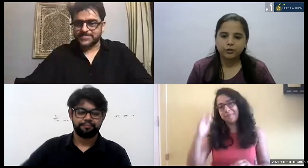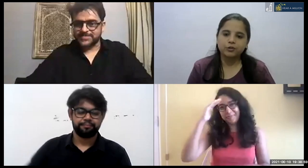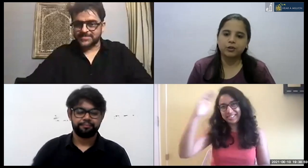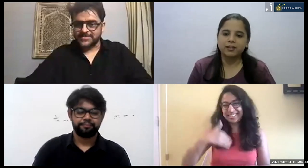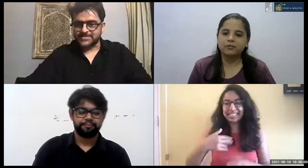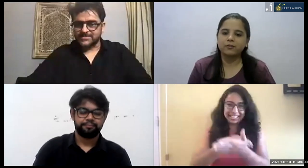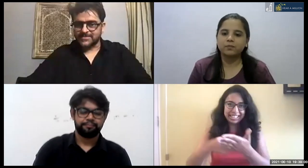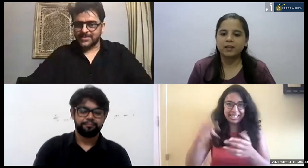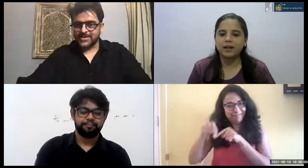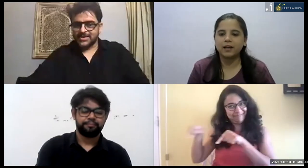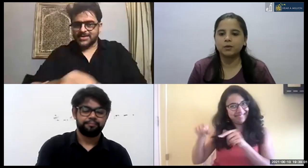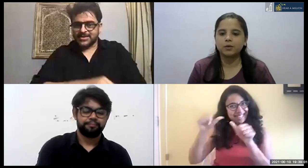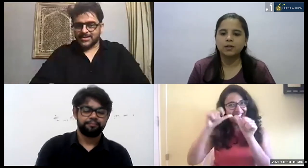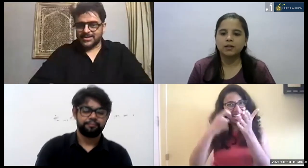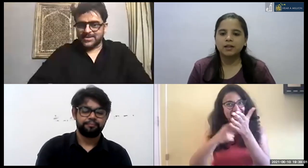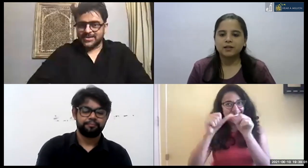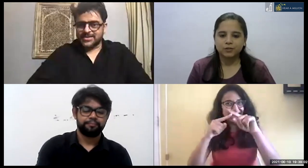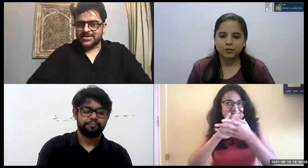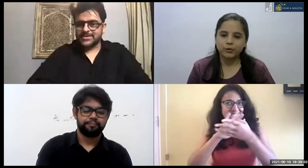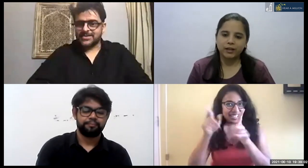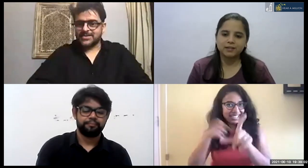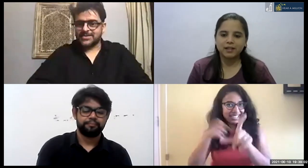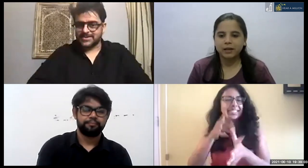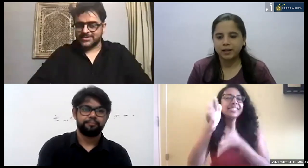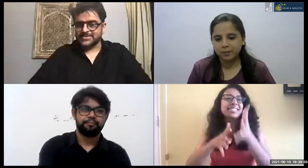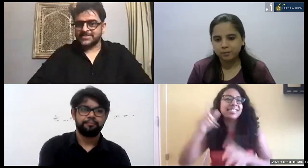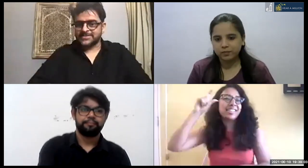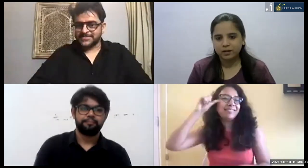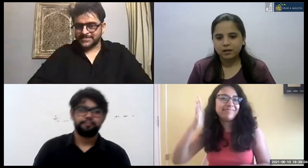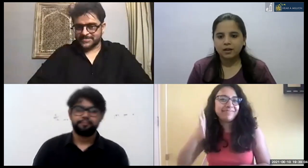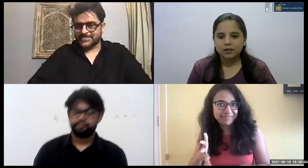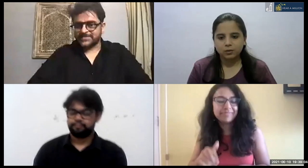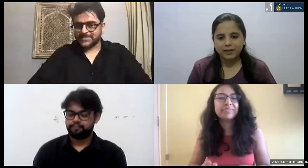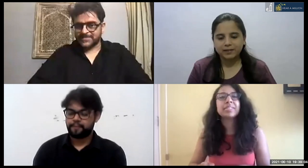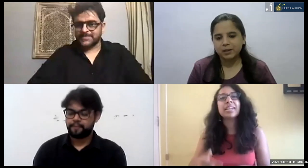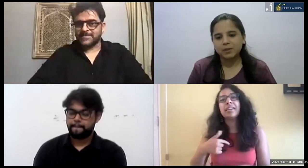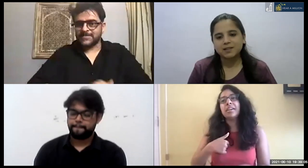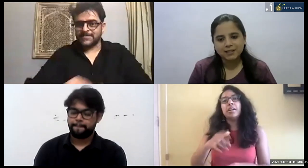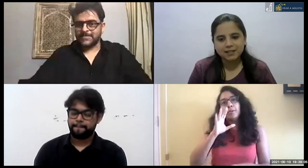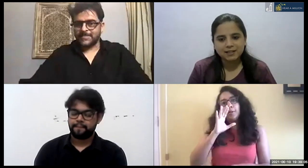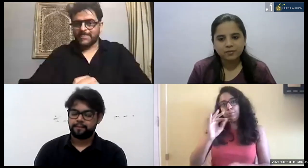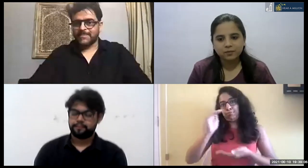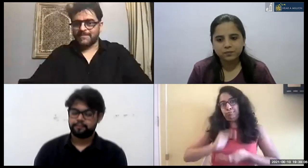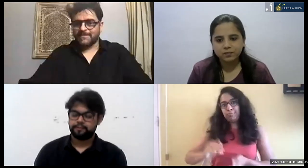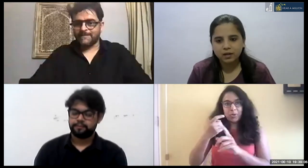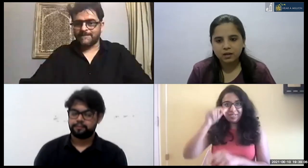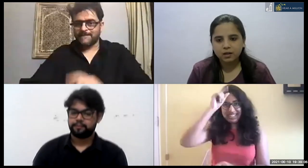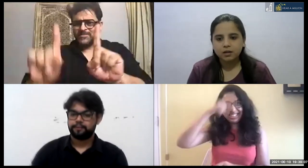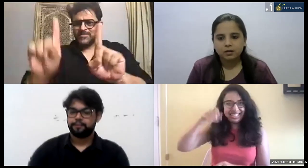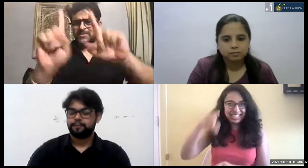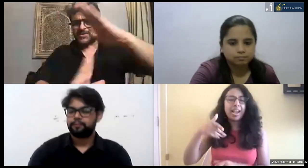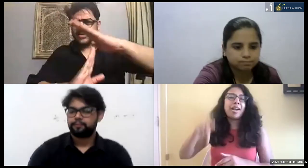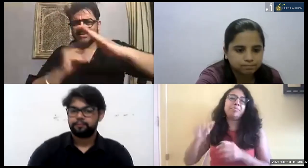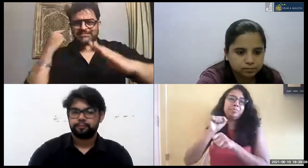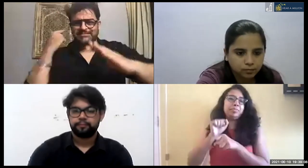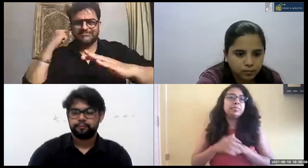can introduce yourself. Hello. So this is my team. My sign is this.